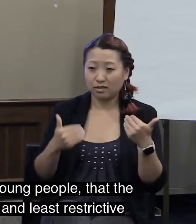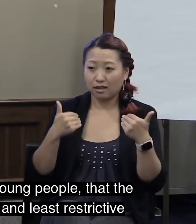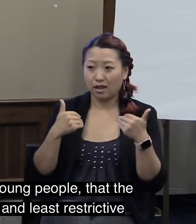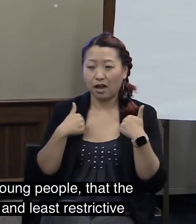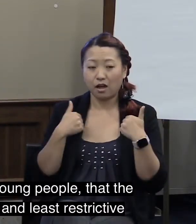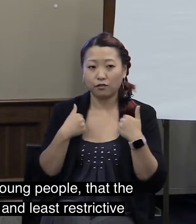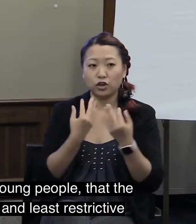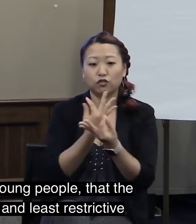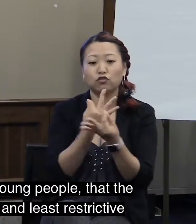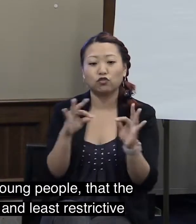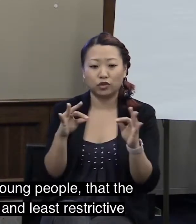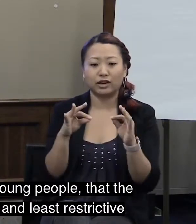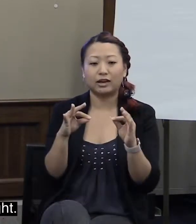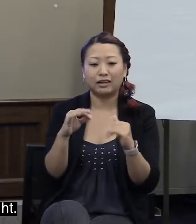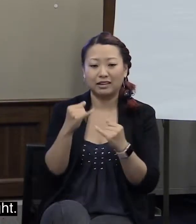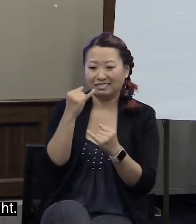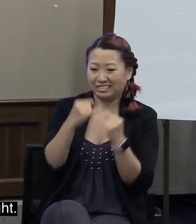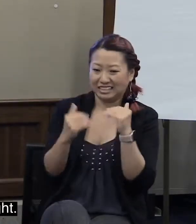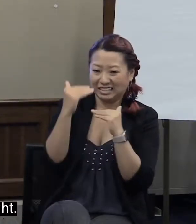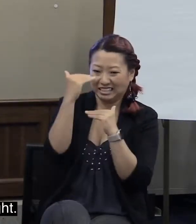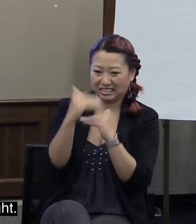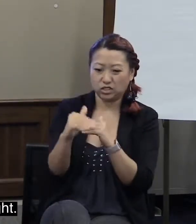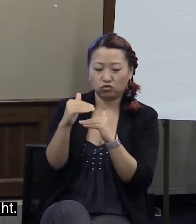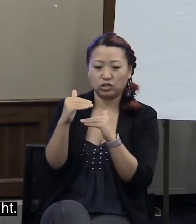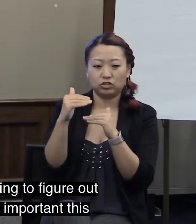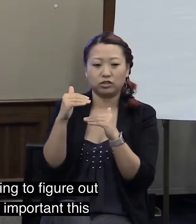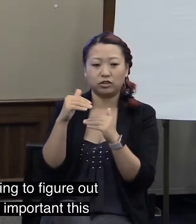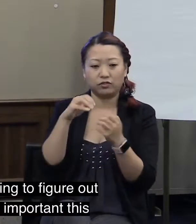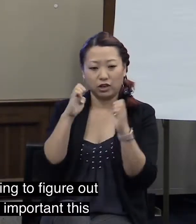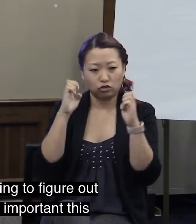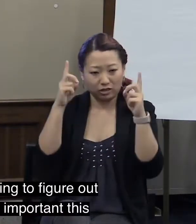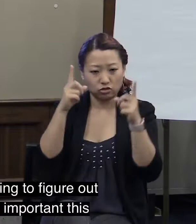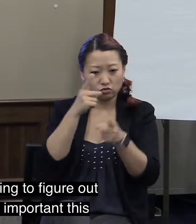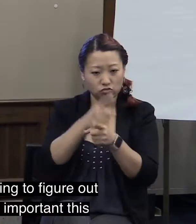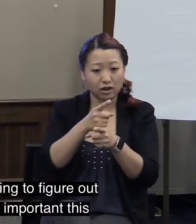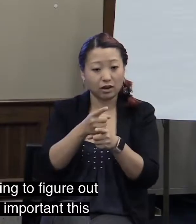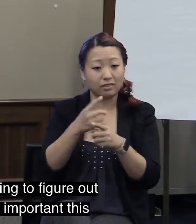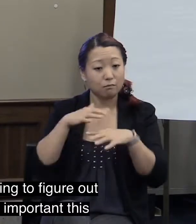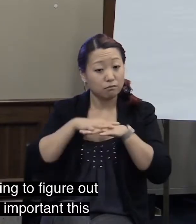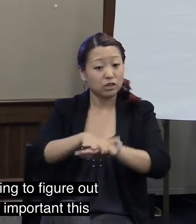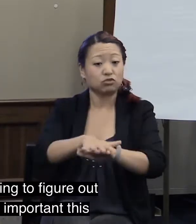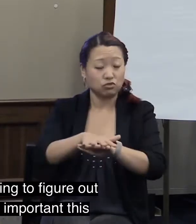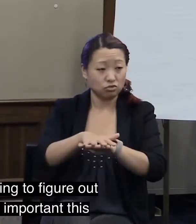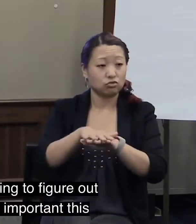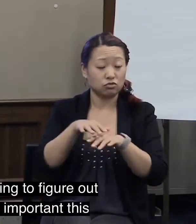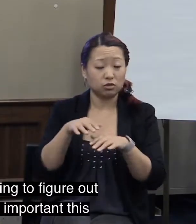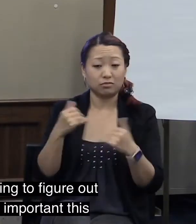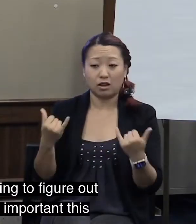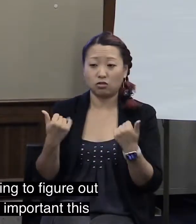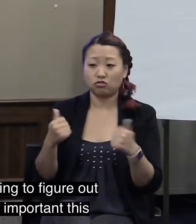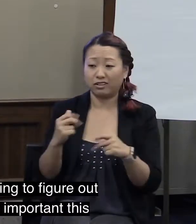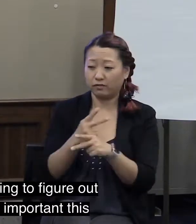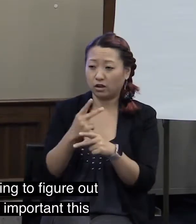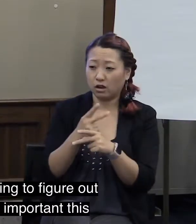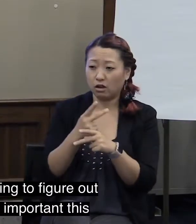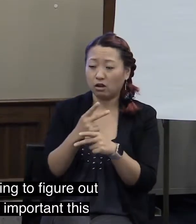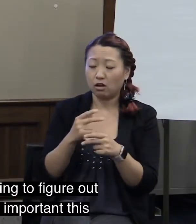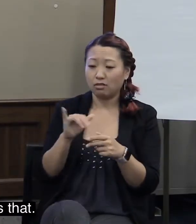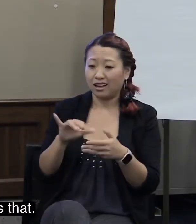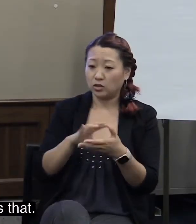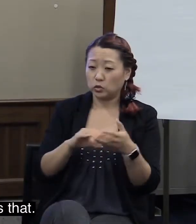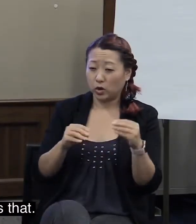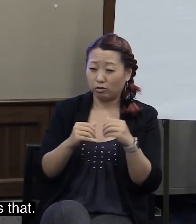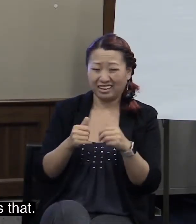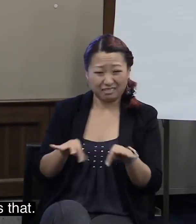and least restrictive education, right? Mainstream, and I'm sort of trying to figure out how to tell the story and how important